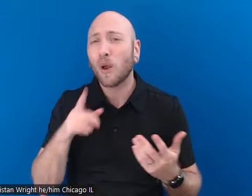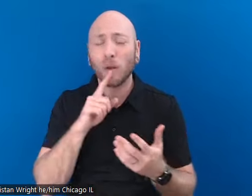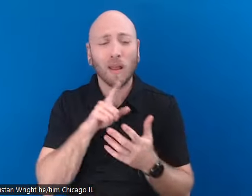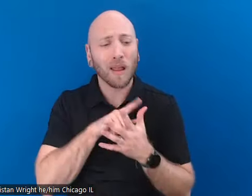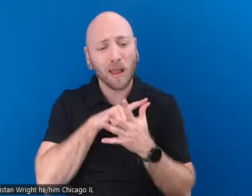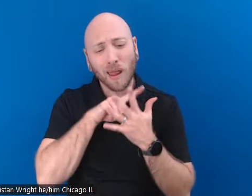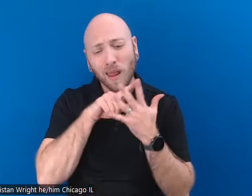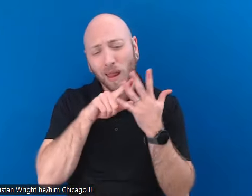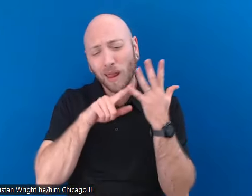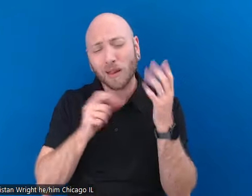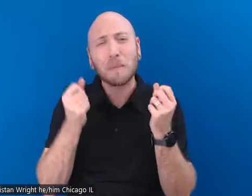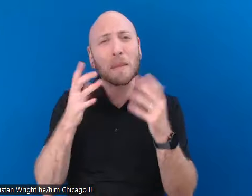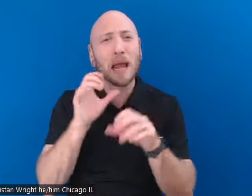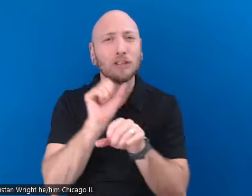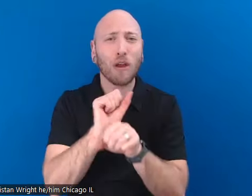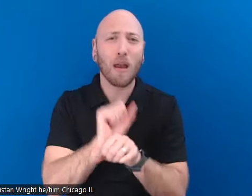Everything's really important. So